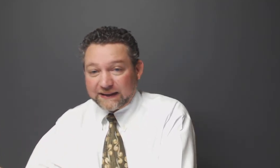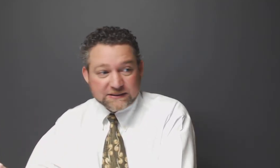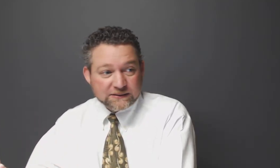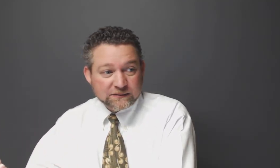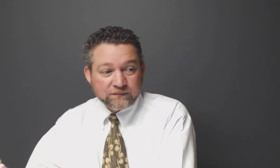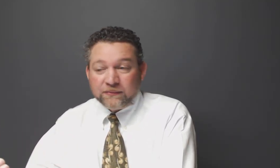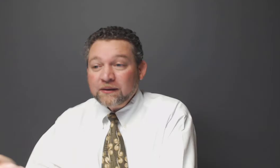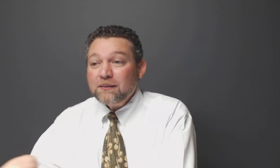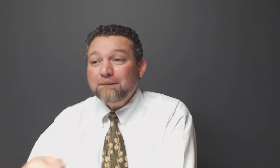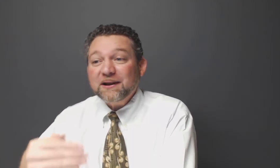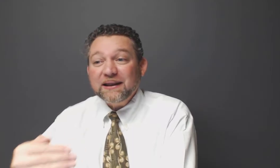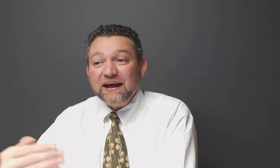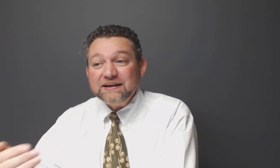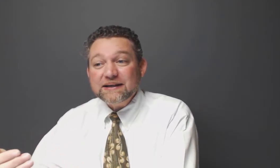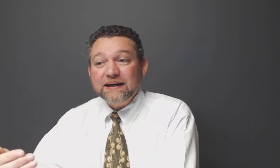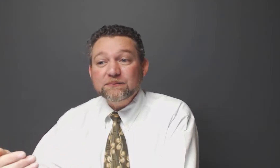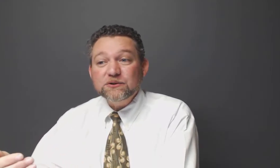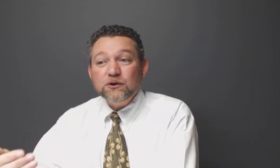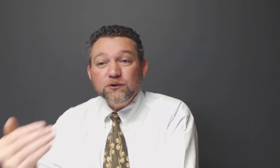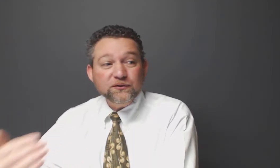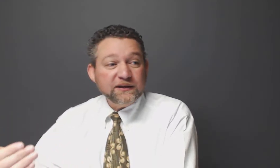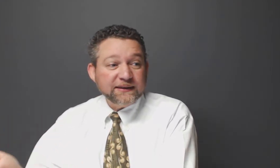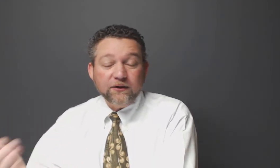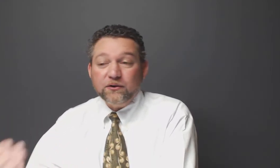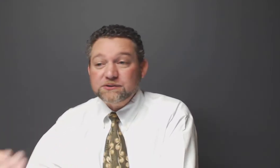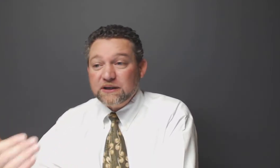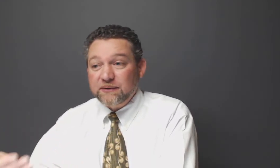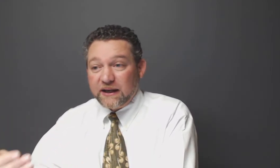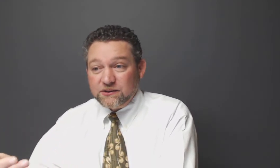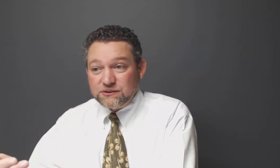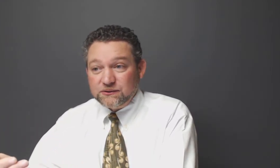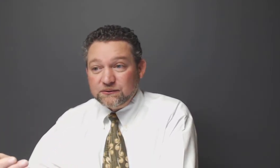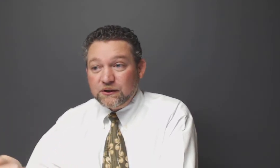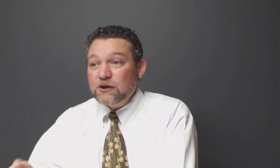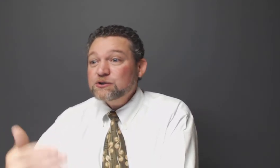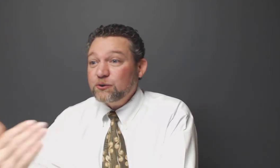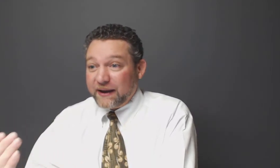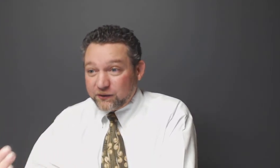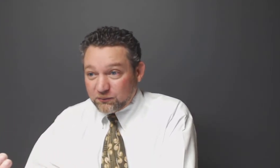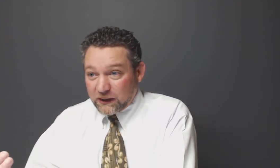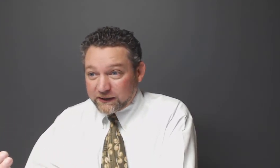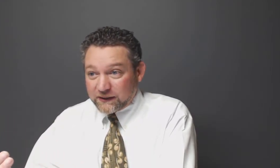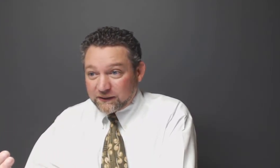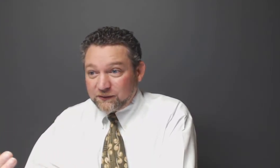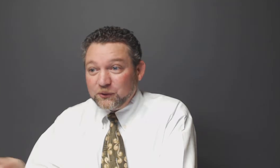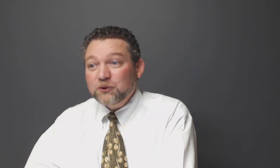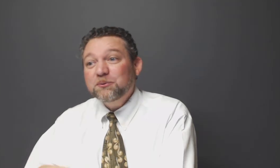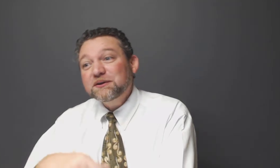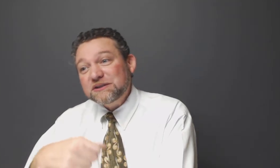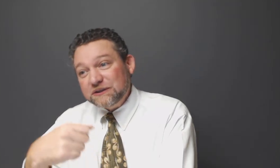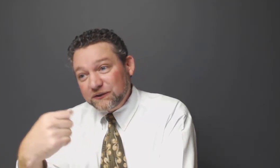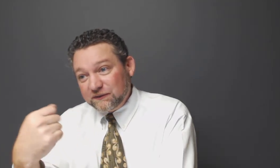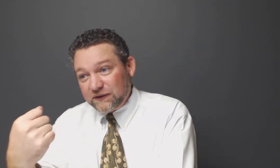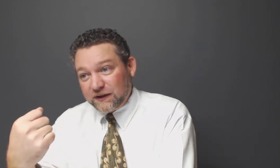fact. But a lot of times, you think the arrow's coming at you, so how do you block it? You put the shield in front of